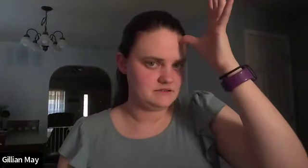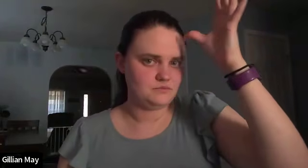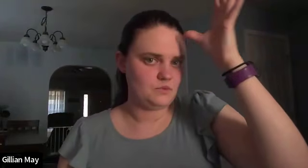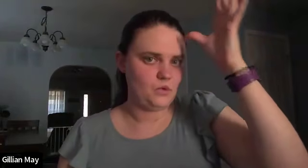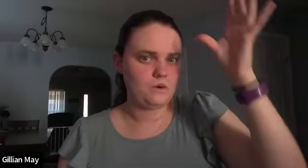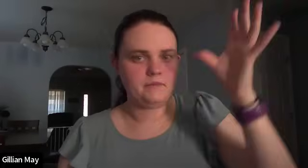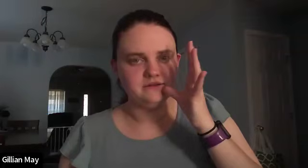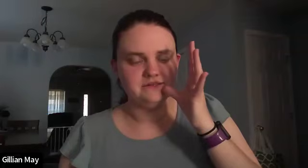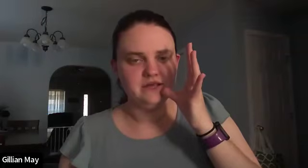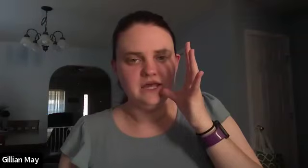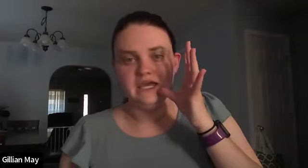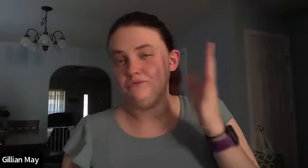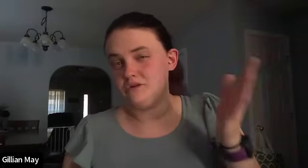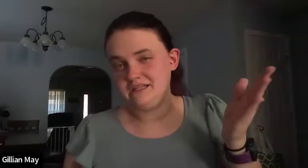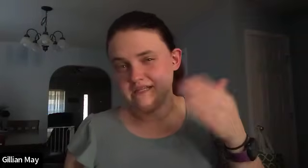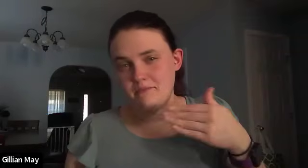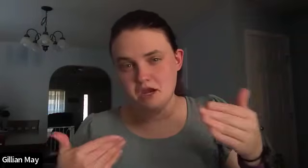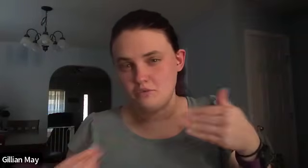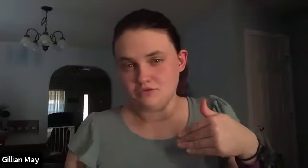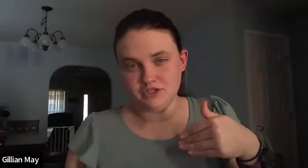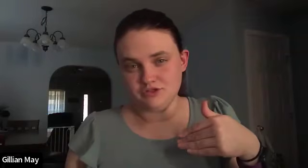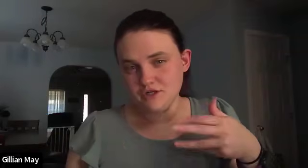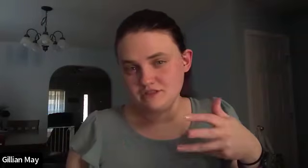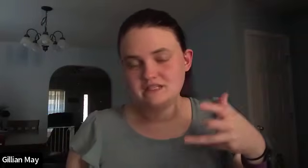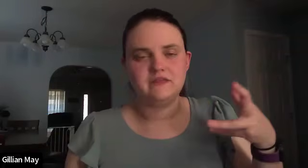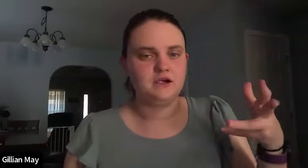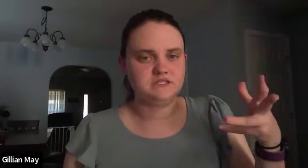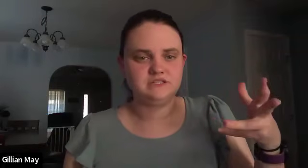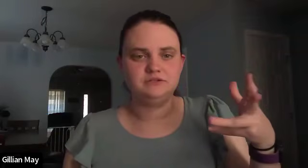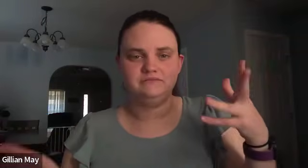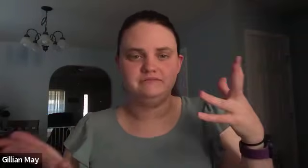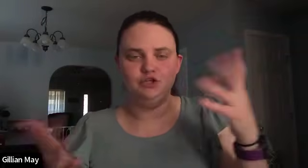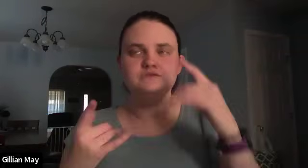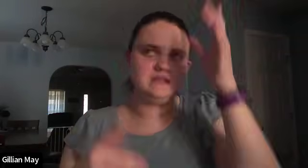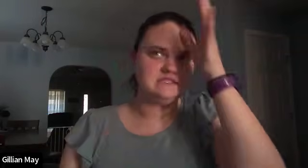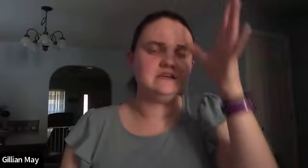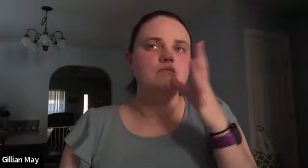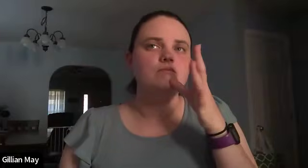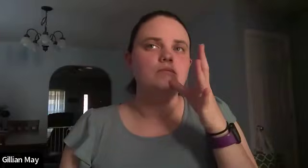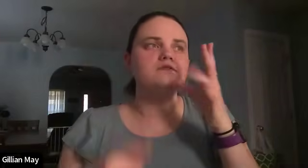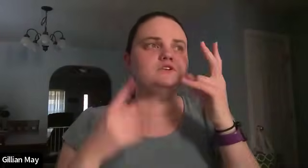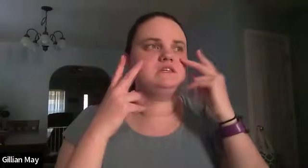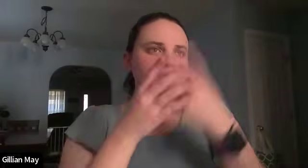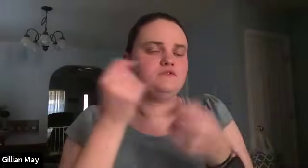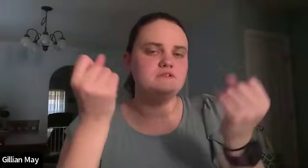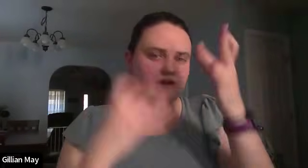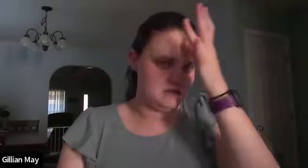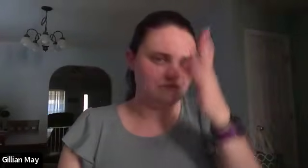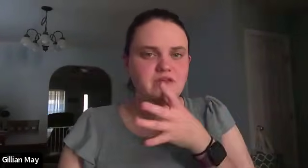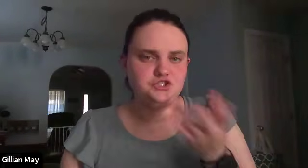parents, or parents. It really does not matter which one you do first. They are still used. They see, whenever you see both of the signs,